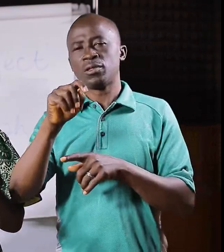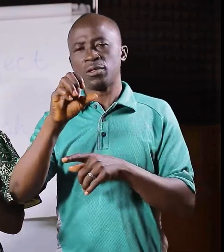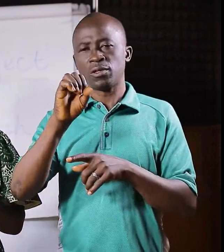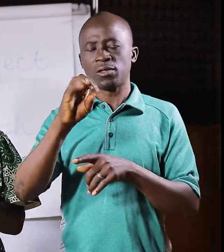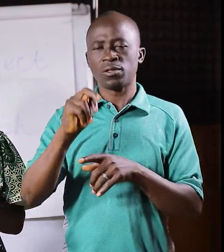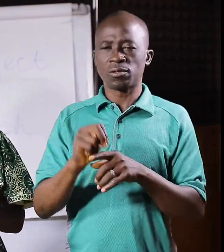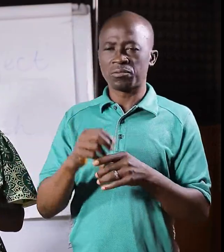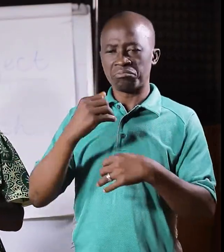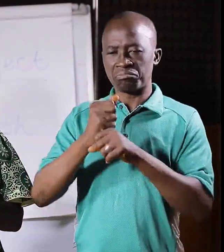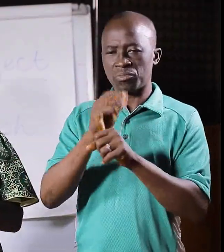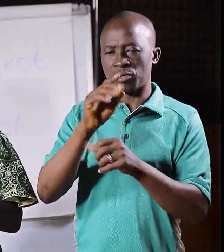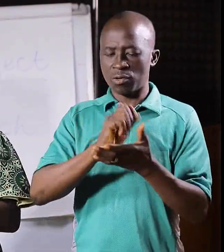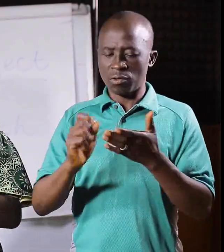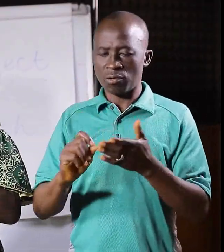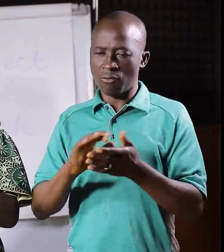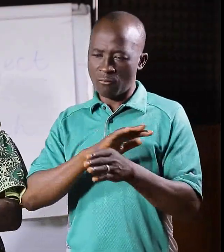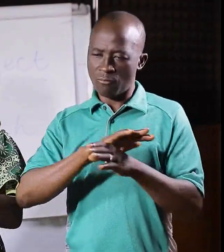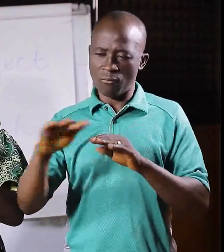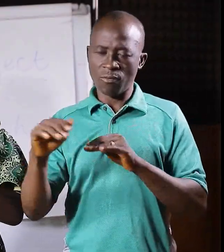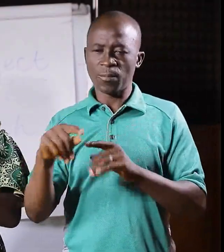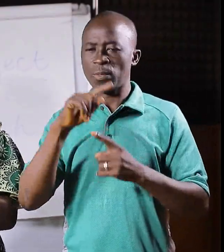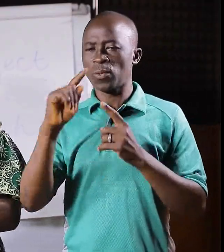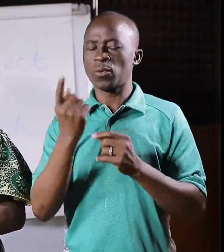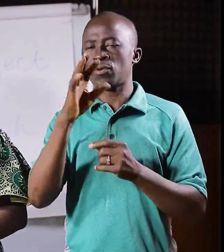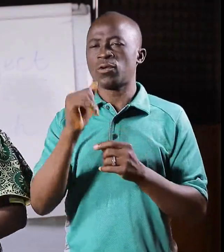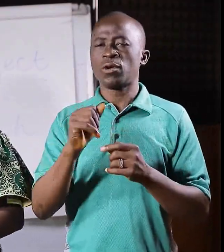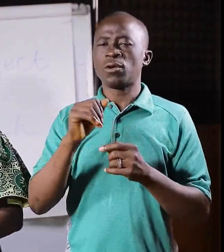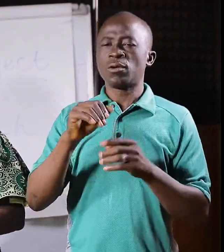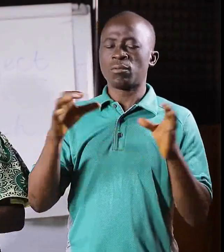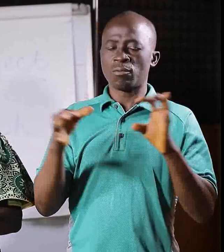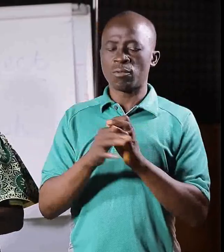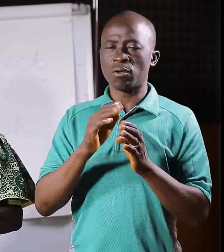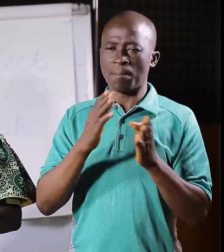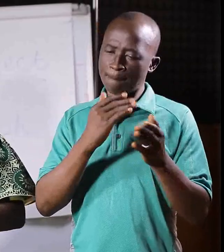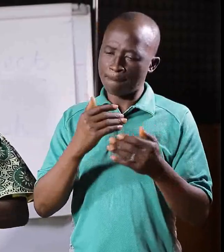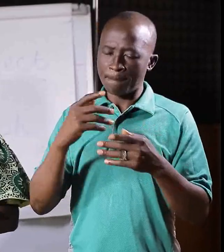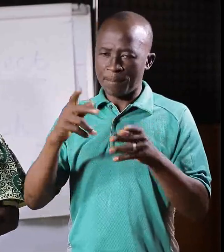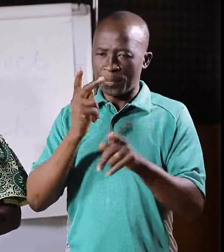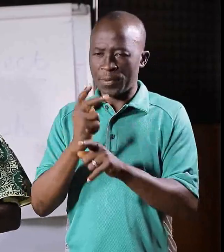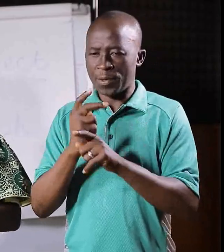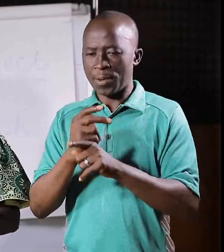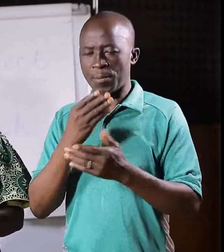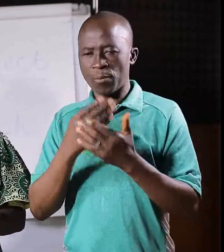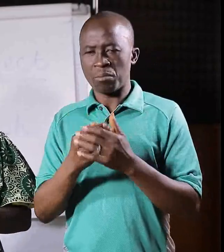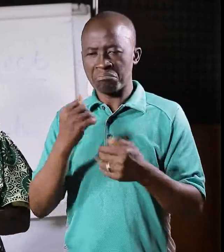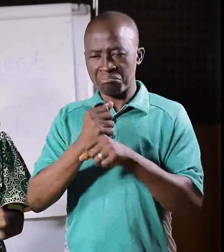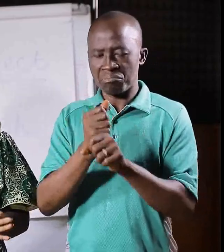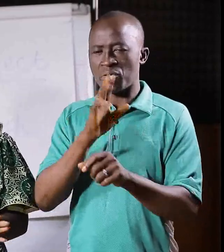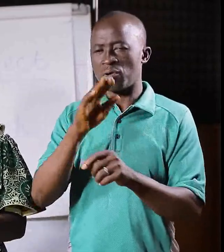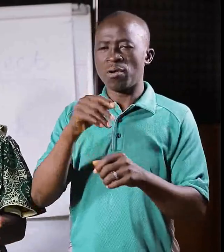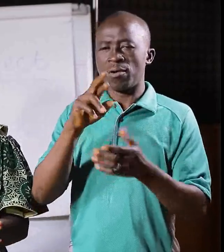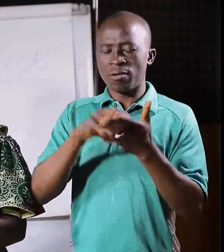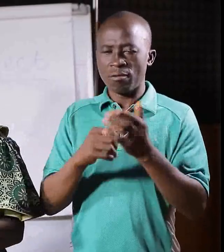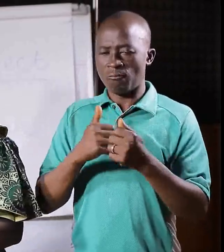They make your writing flow. And once your connectors are placed at the right points, it makes it very easy for your readers to